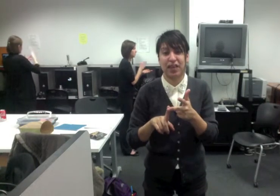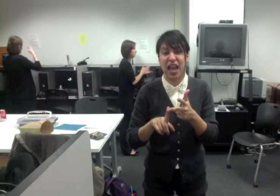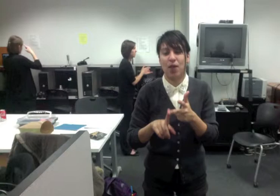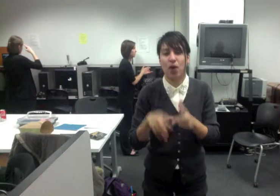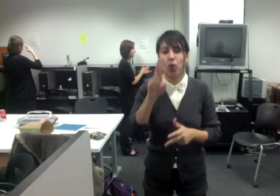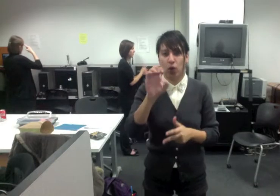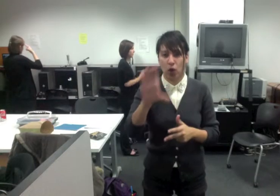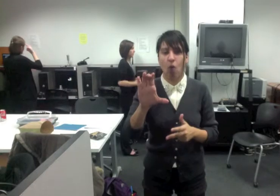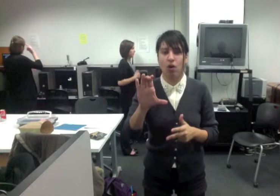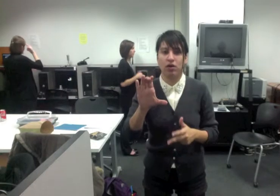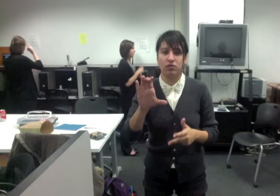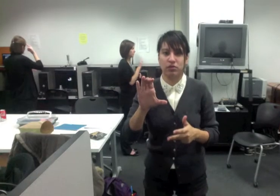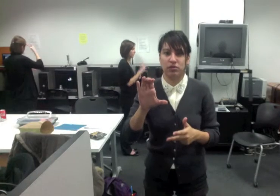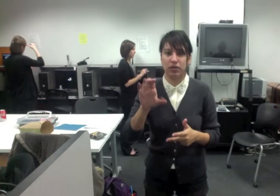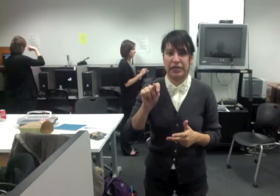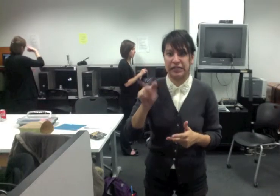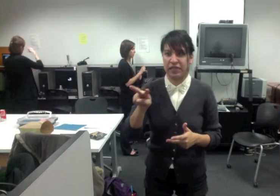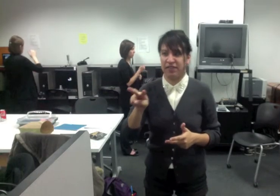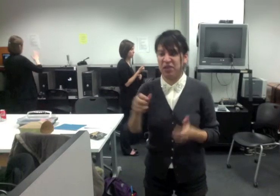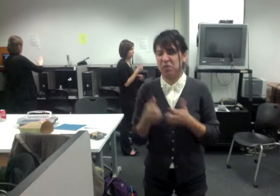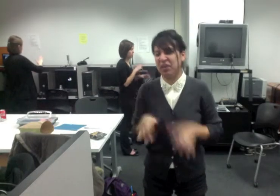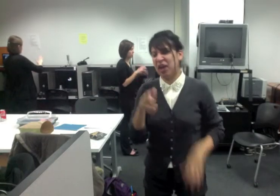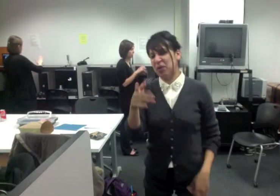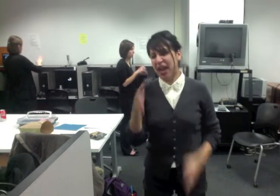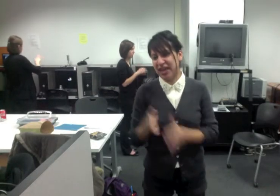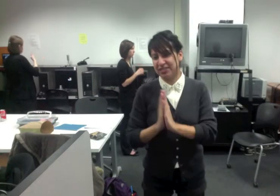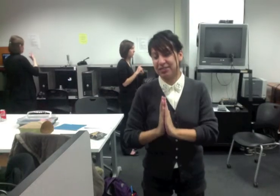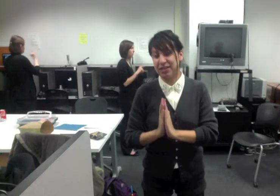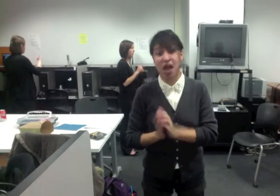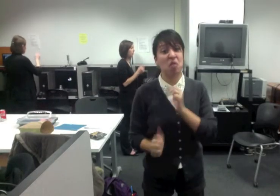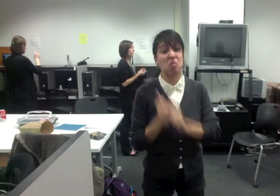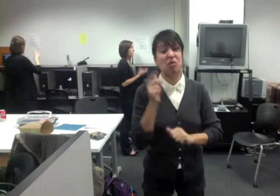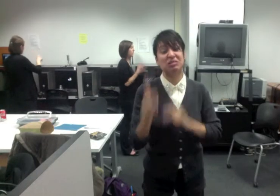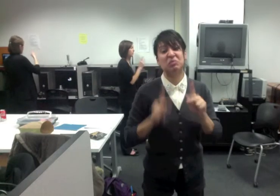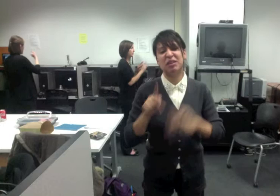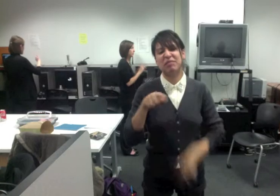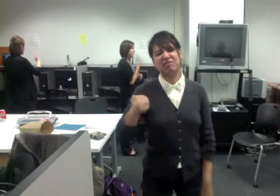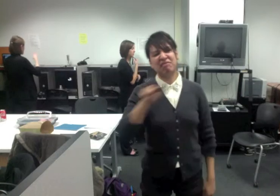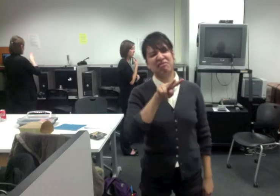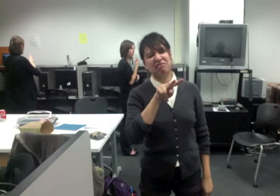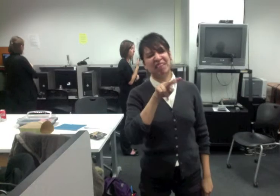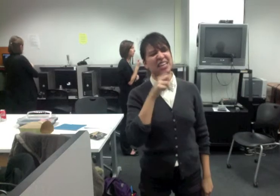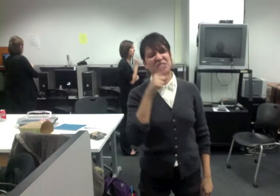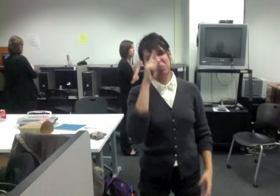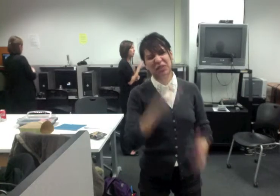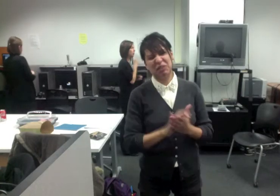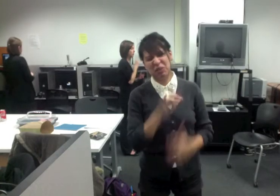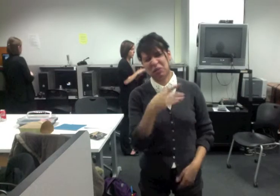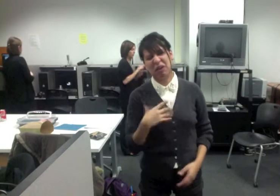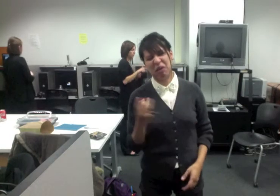cynical majority said, we don't believe you. We don't need it. We don't like it. You're scaring us.